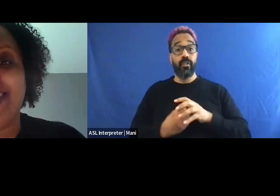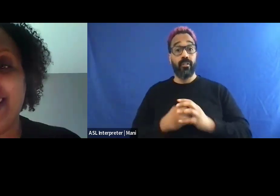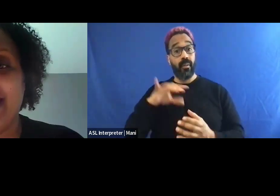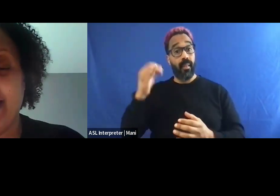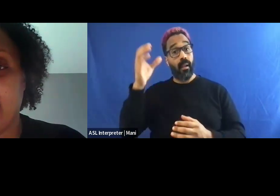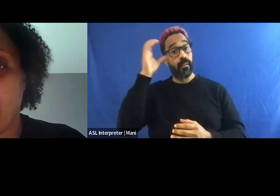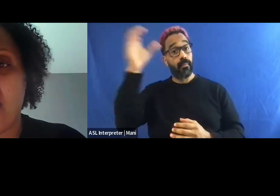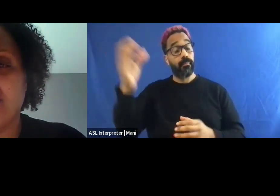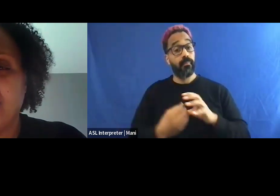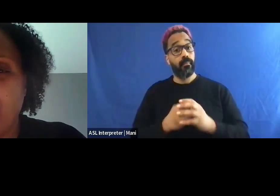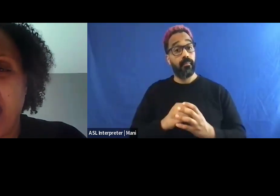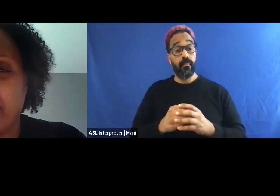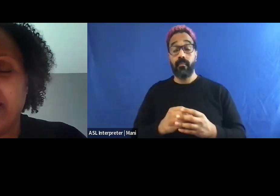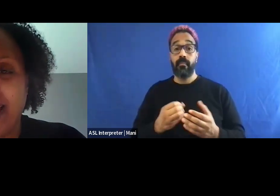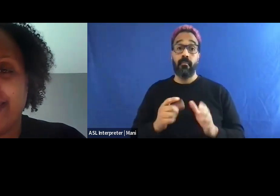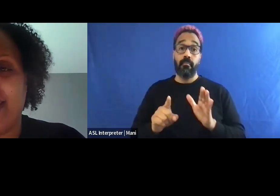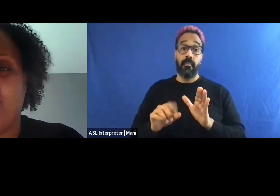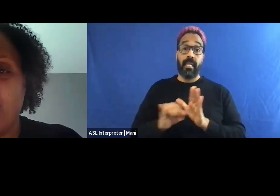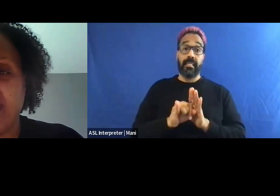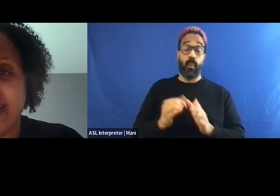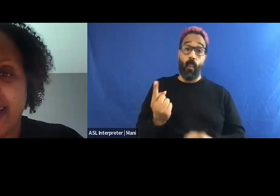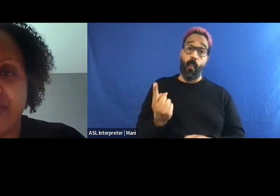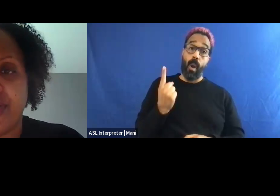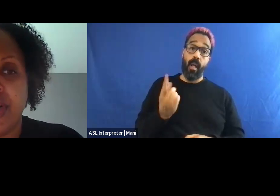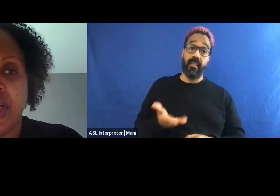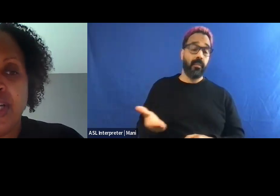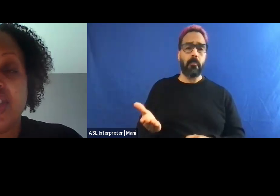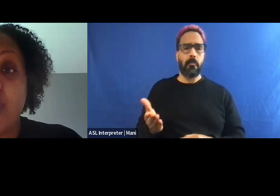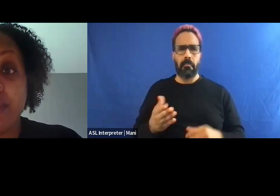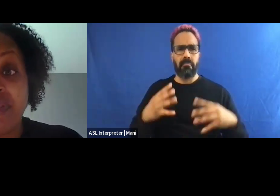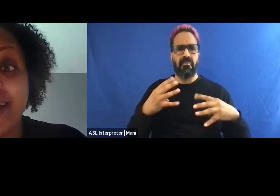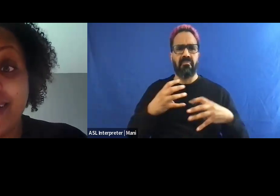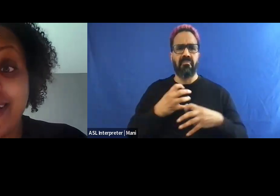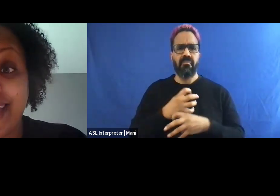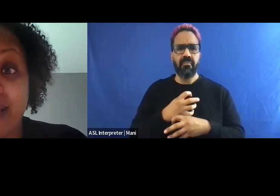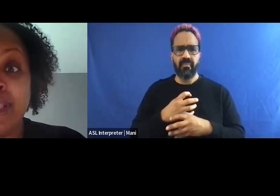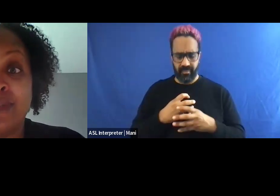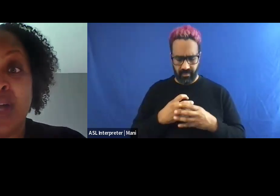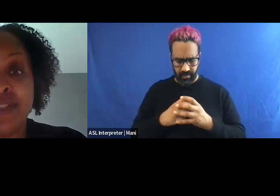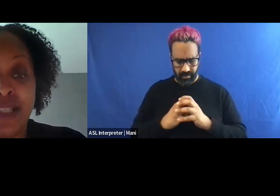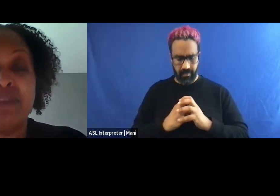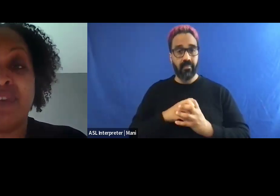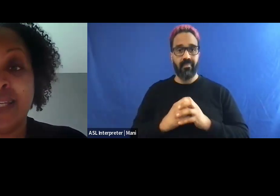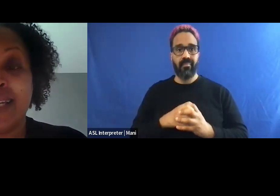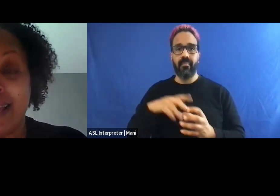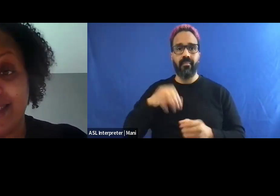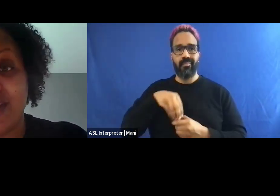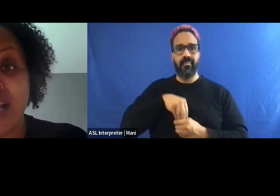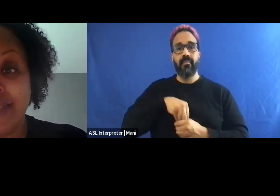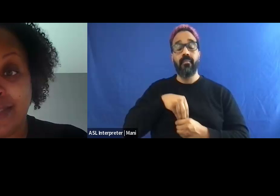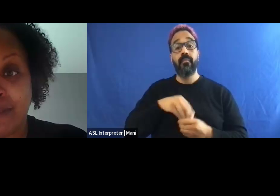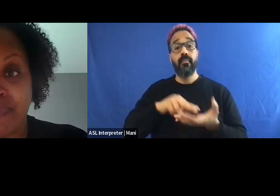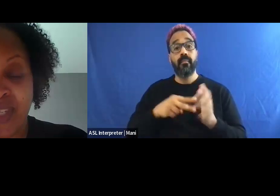our identities are so complex and woven together. So while we're fighting against ableism, we also need to be fighting